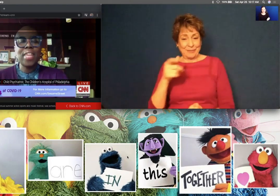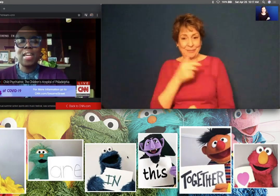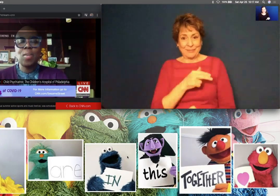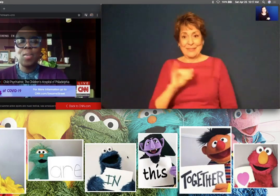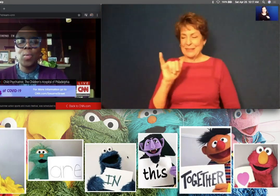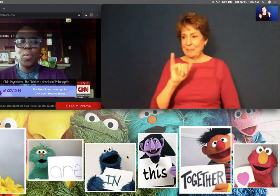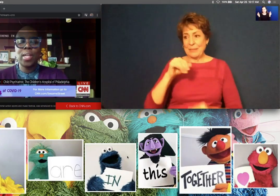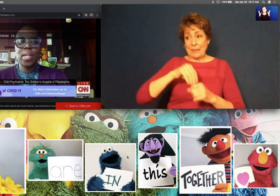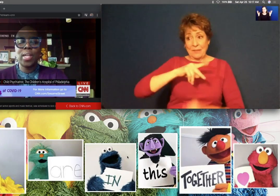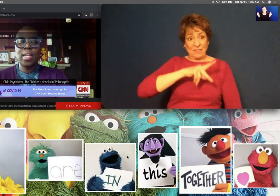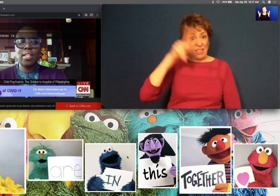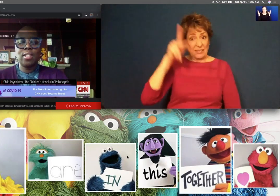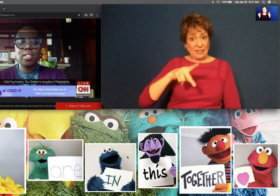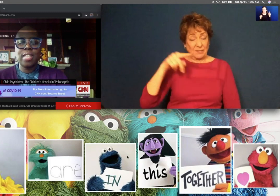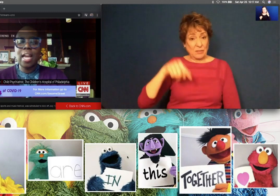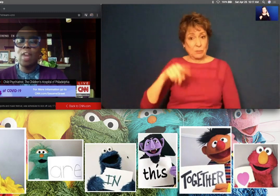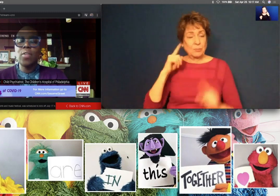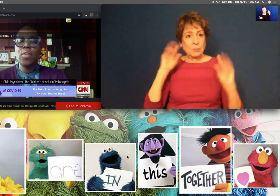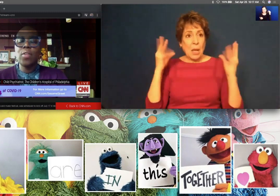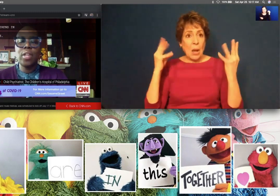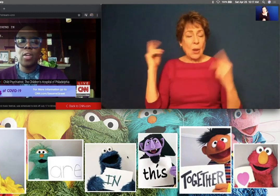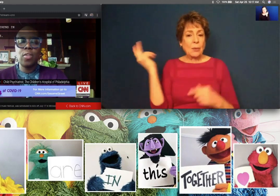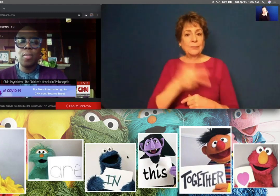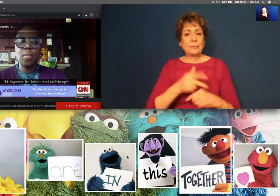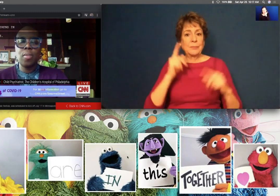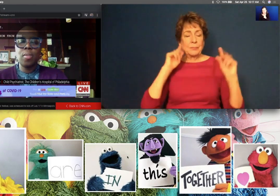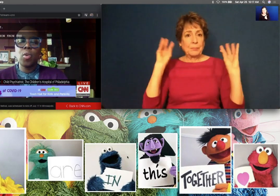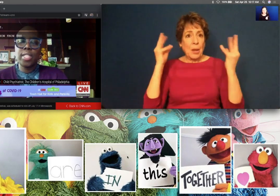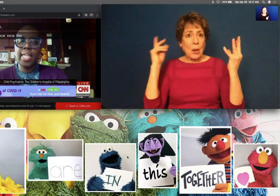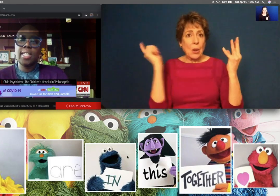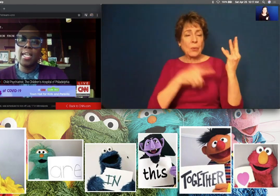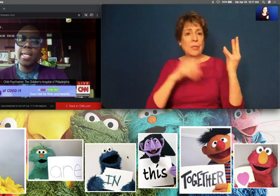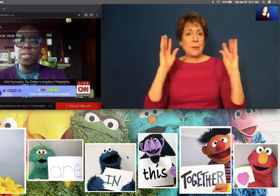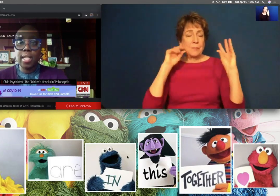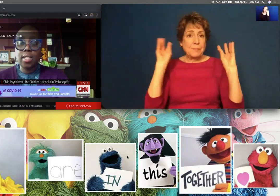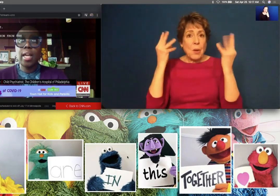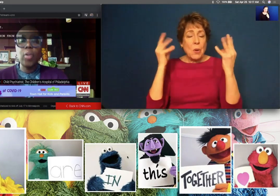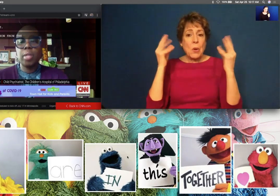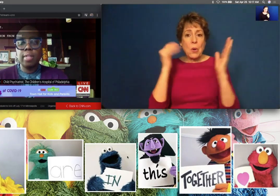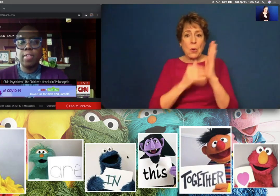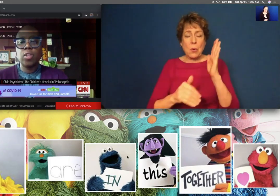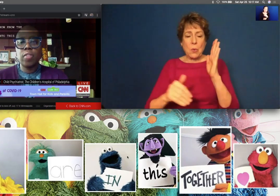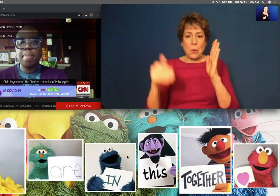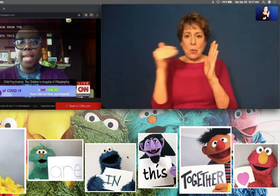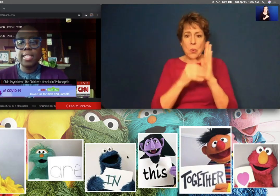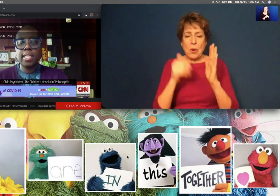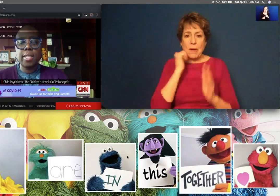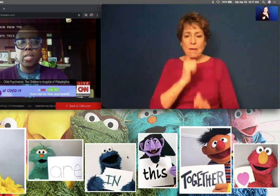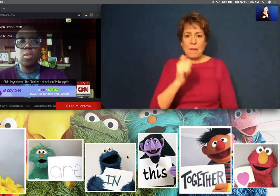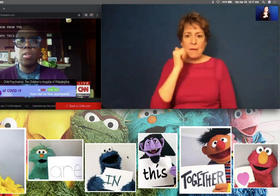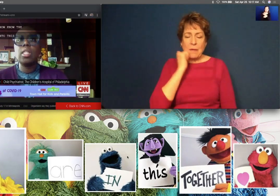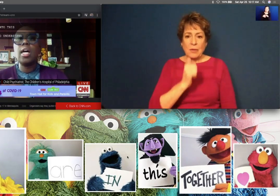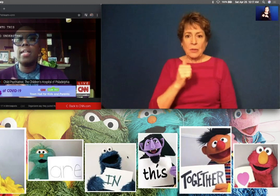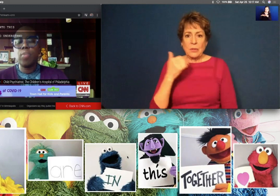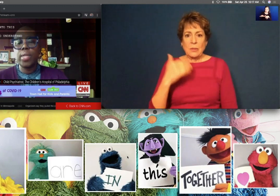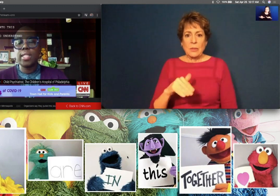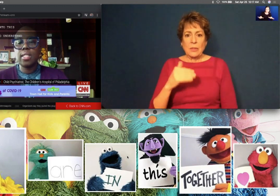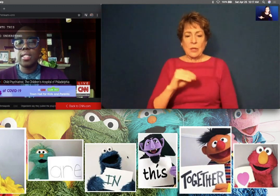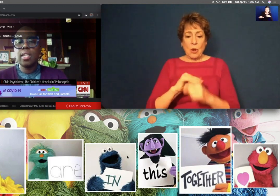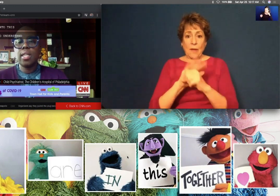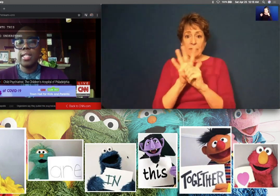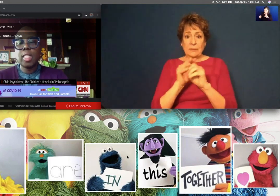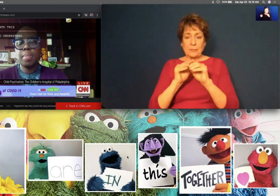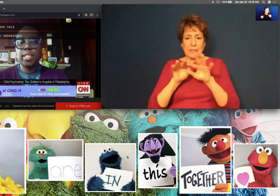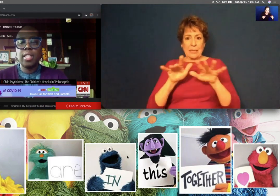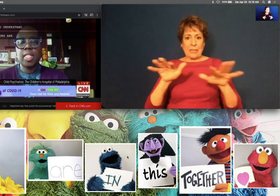we now know, the more that we're digging into this data and beginning to understand how community of colors have impacted. I mean, there are a lot of reasons